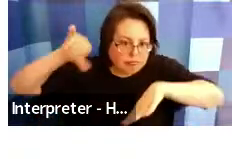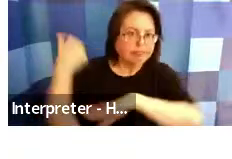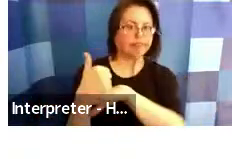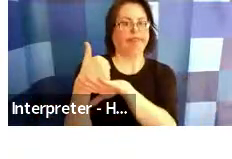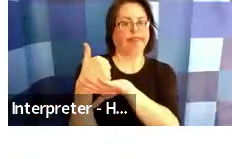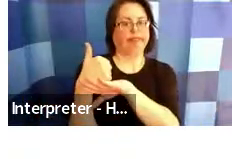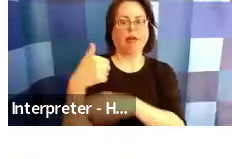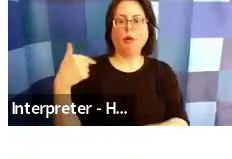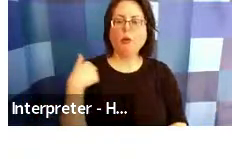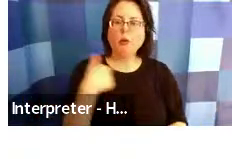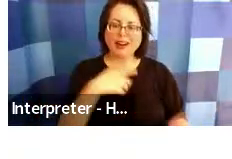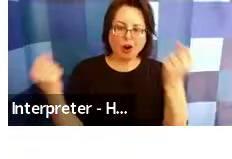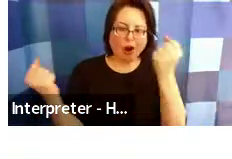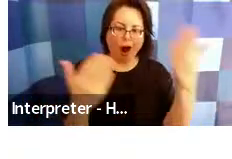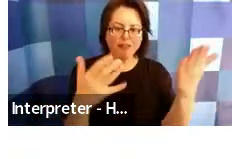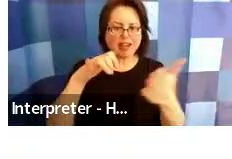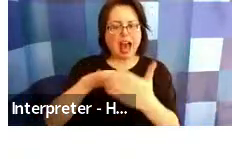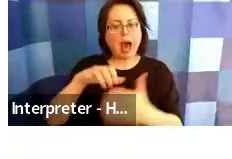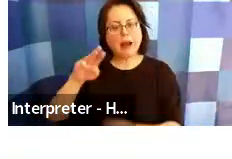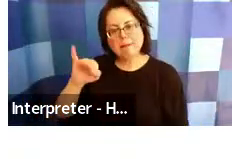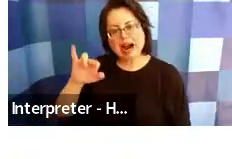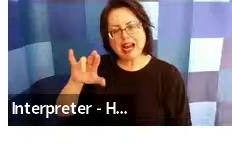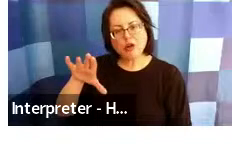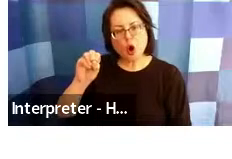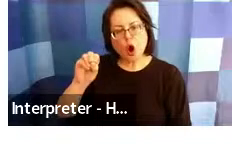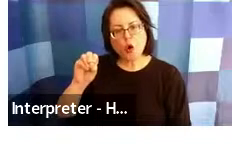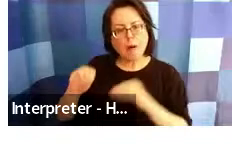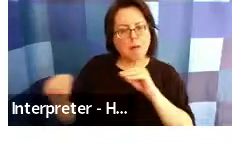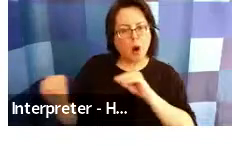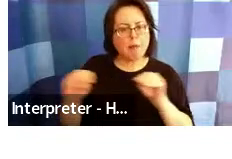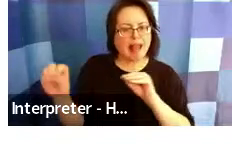the micromobility portion of the project.